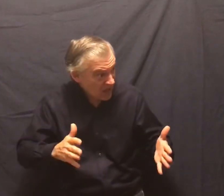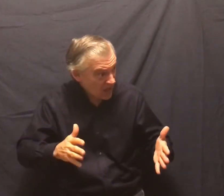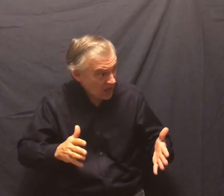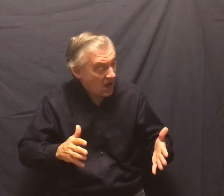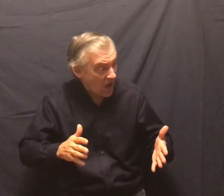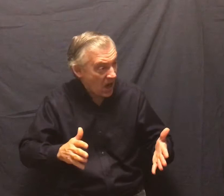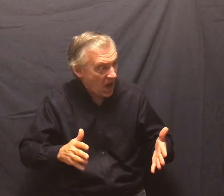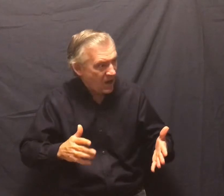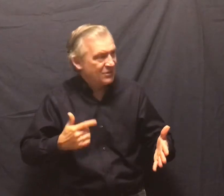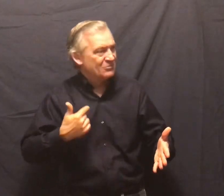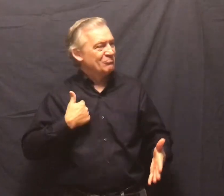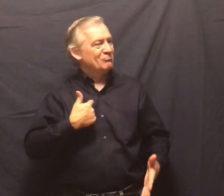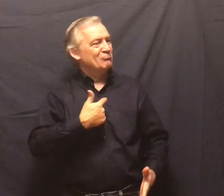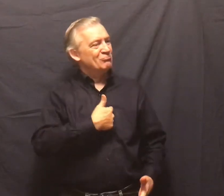planting.